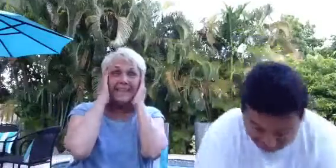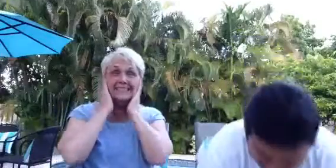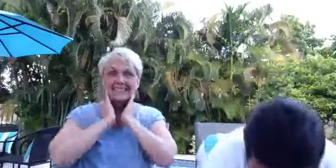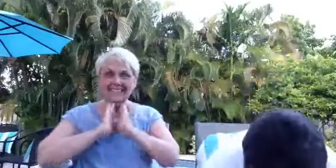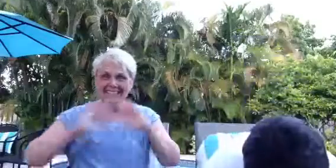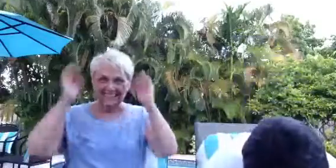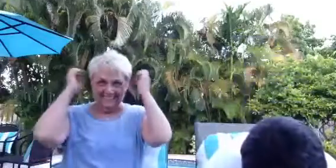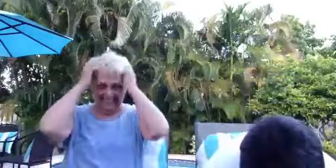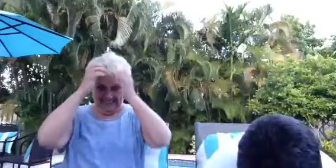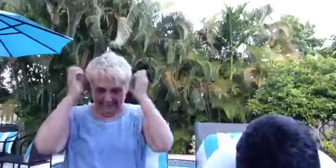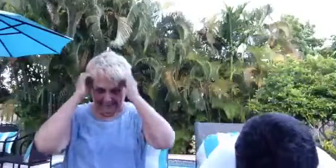twice.